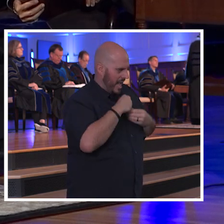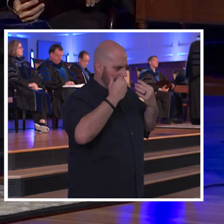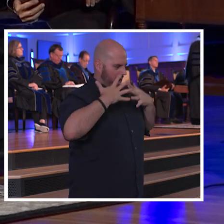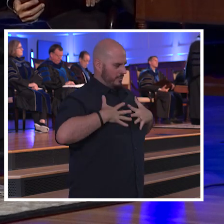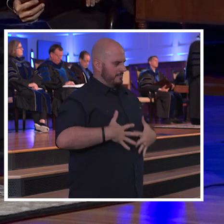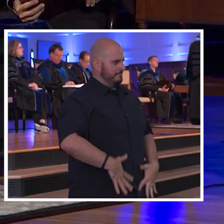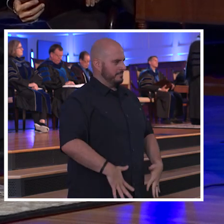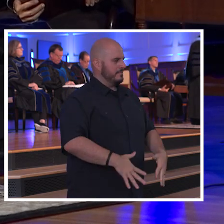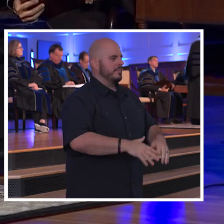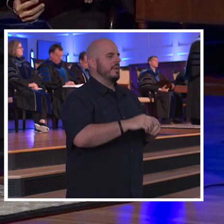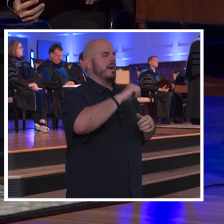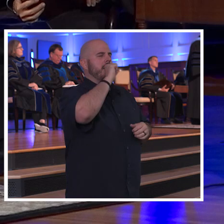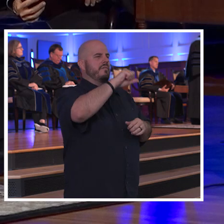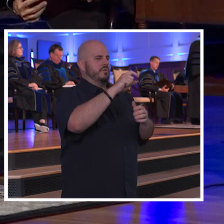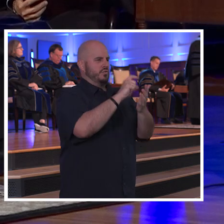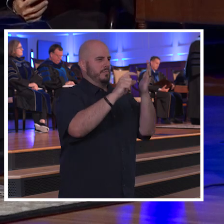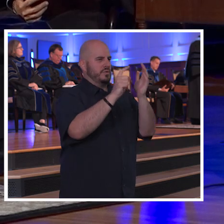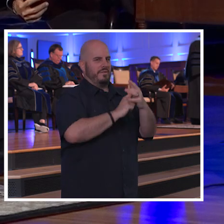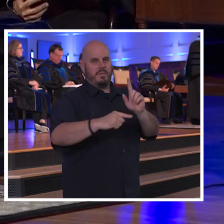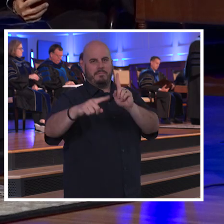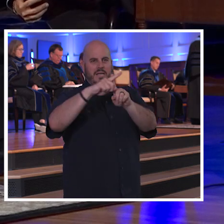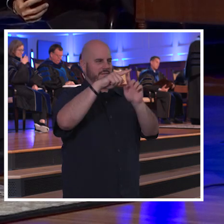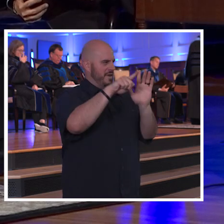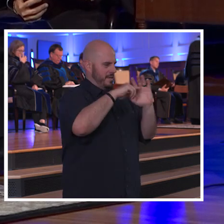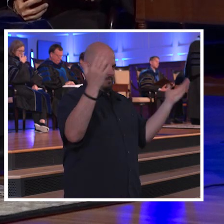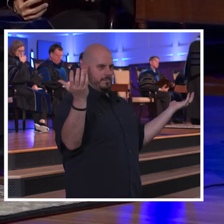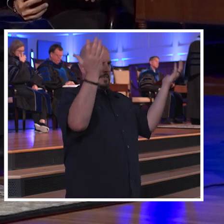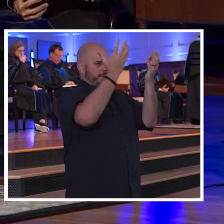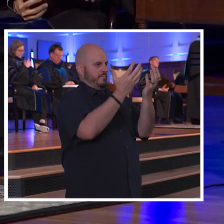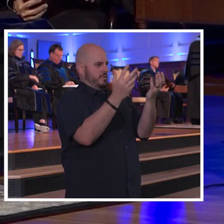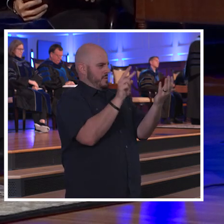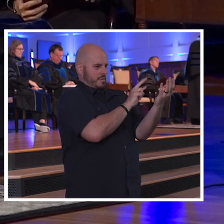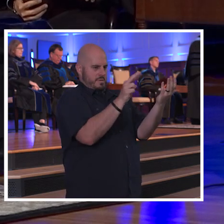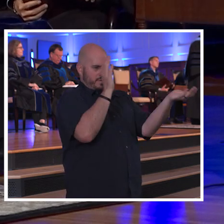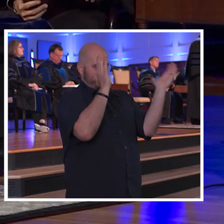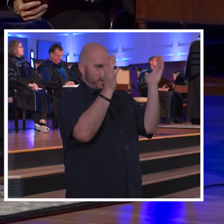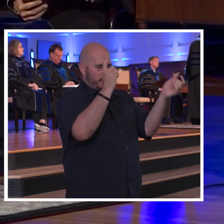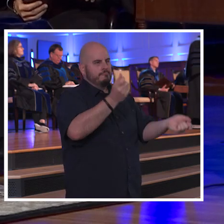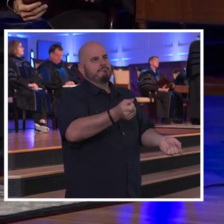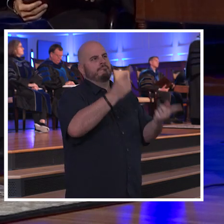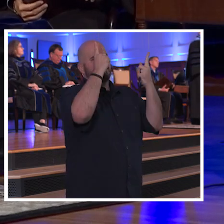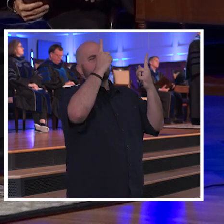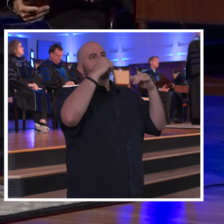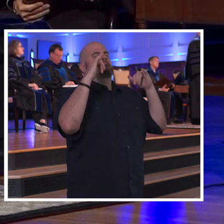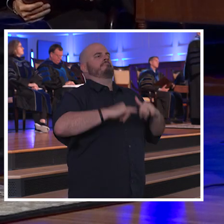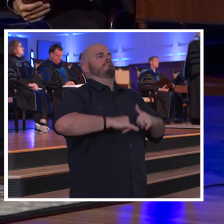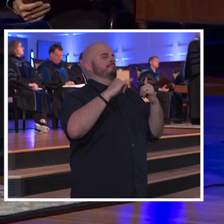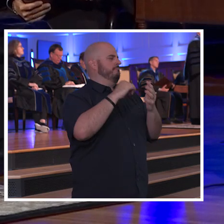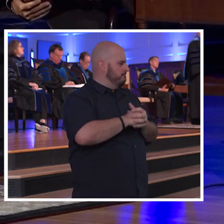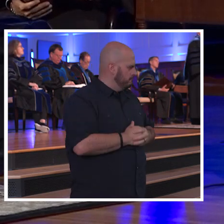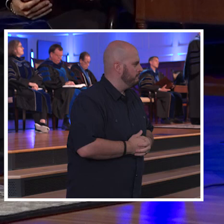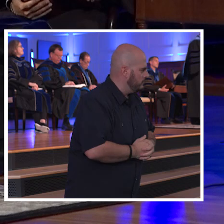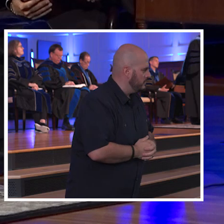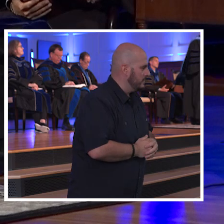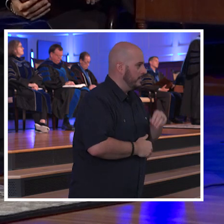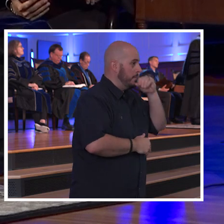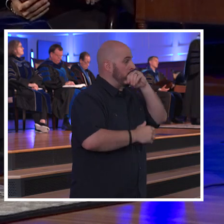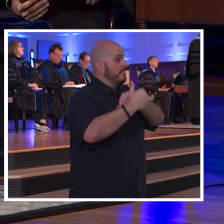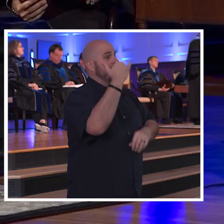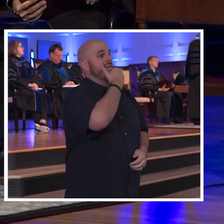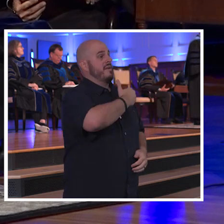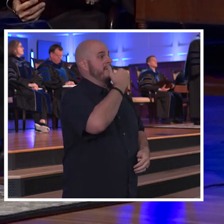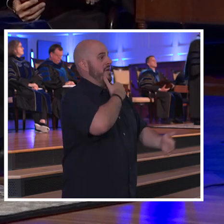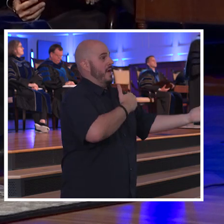and the negative together there for our understanding and our edification. Yvette Aarons arrived